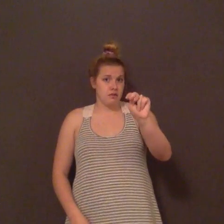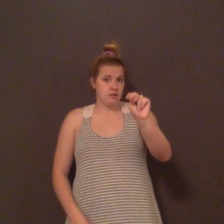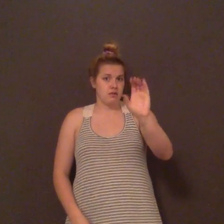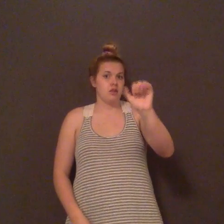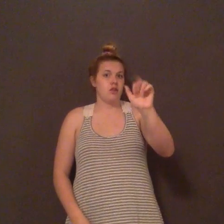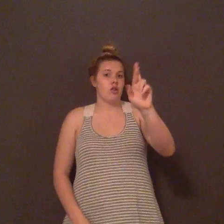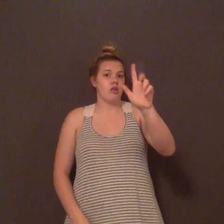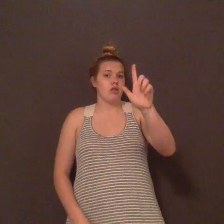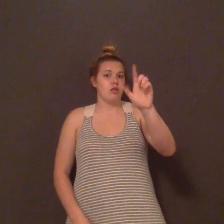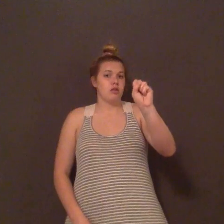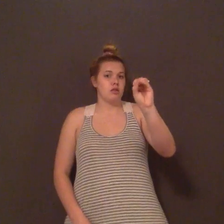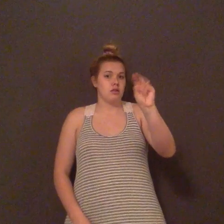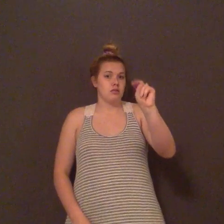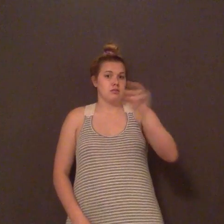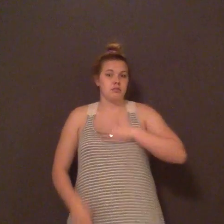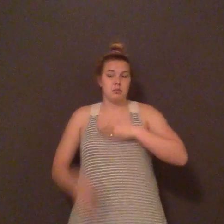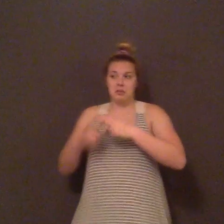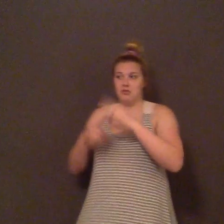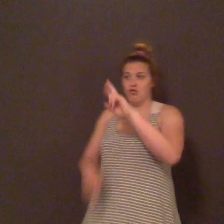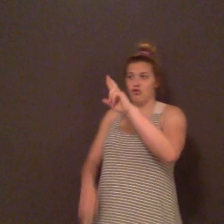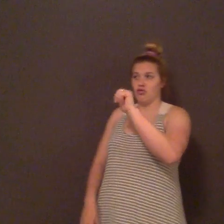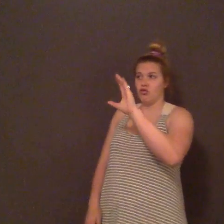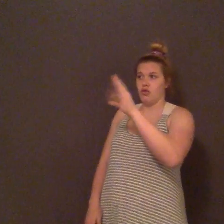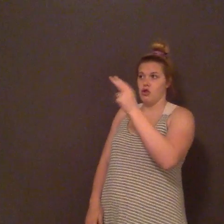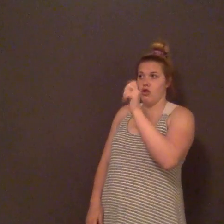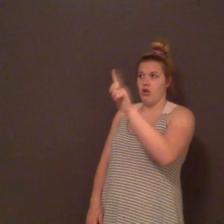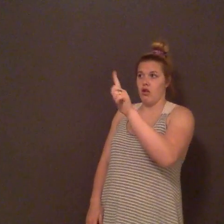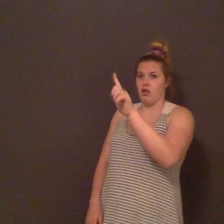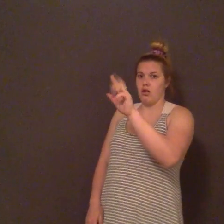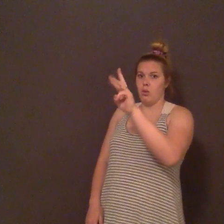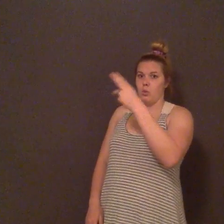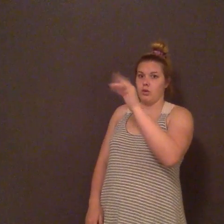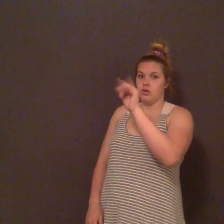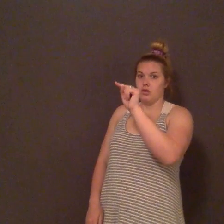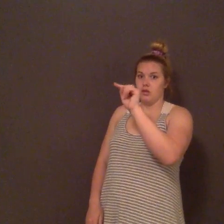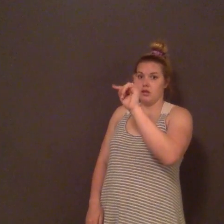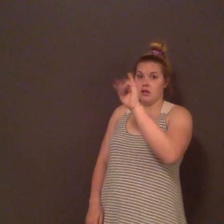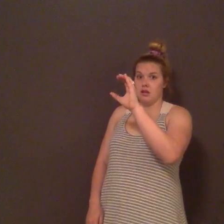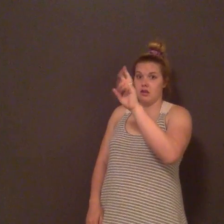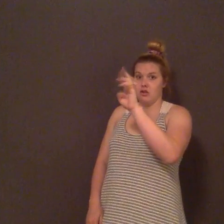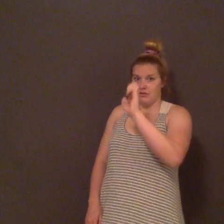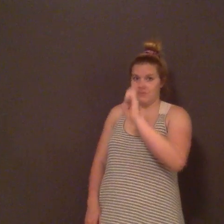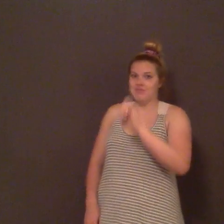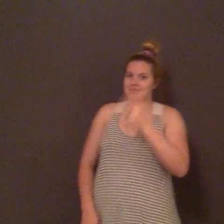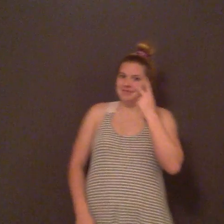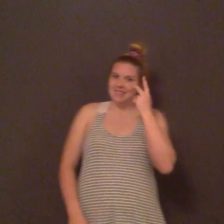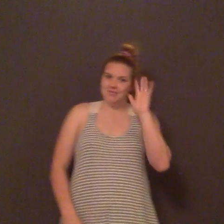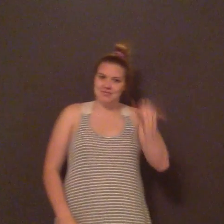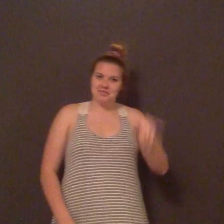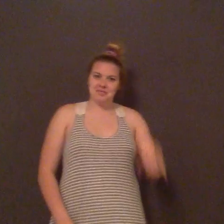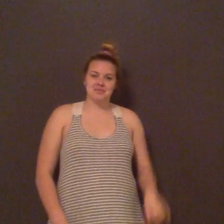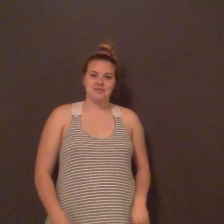meet you. Rachel Whitaker. All right. See you around, Rachel Whitaker. Yeah. Yeah.